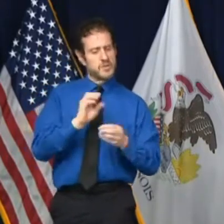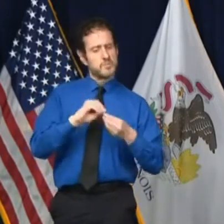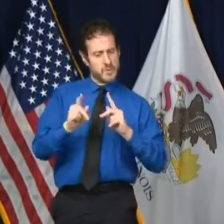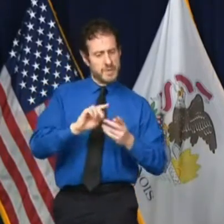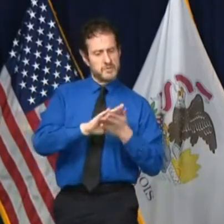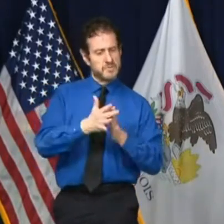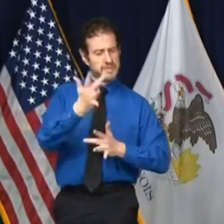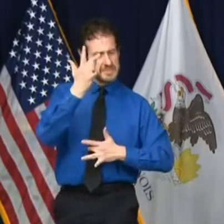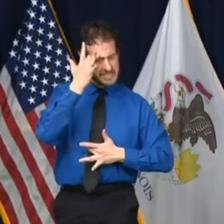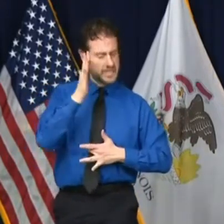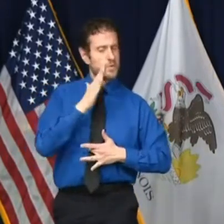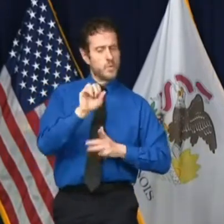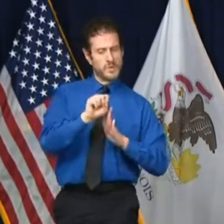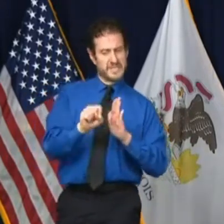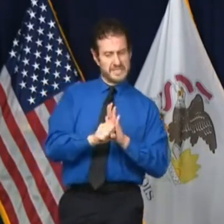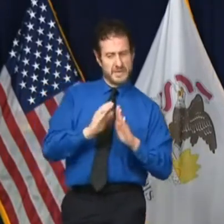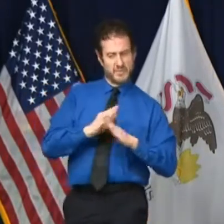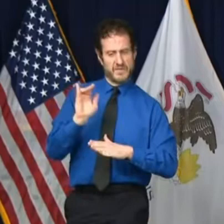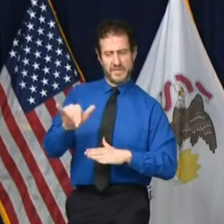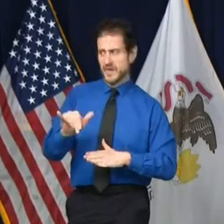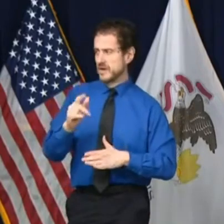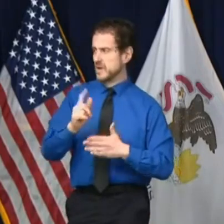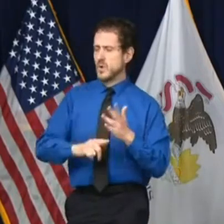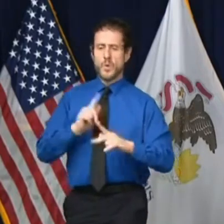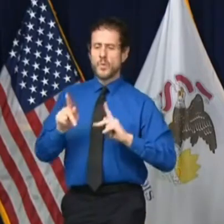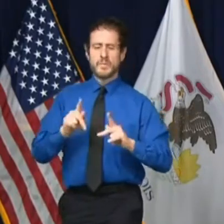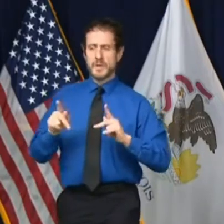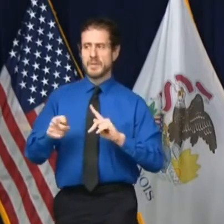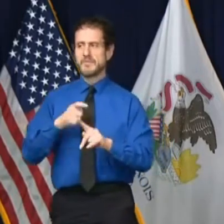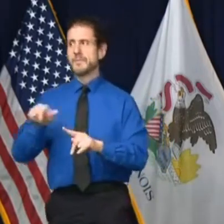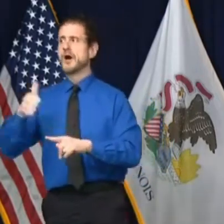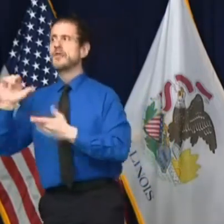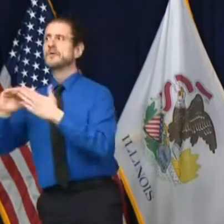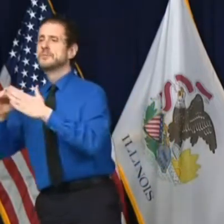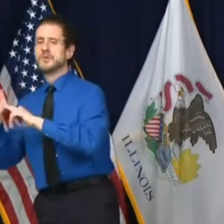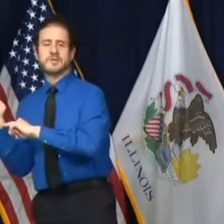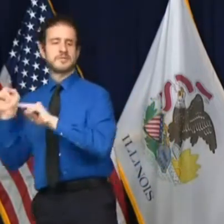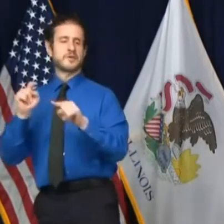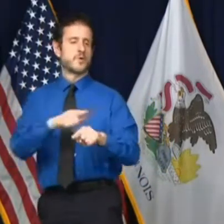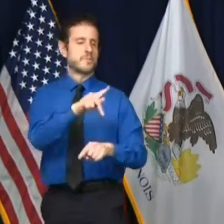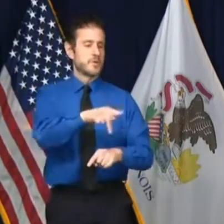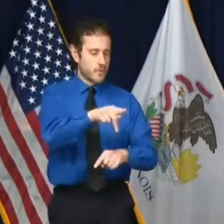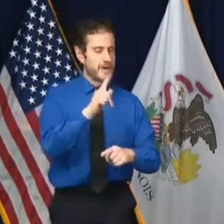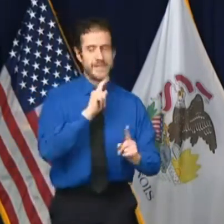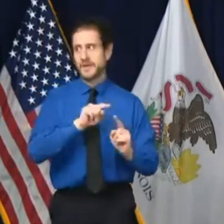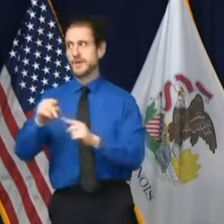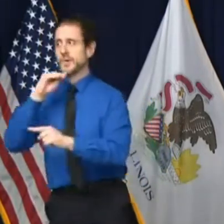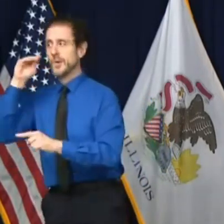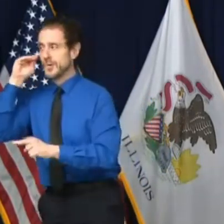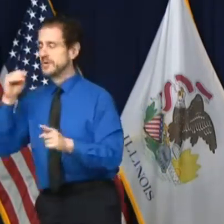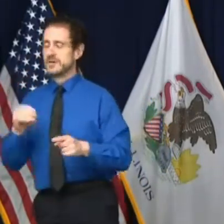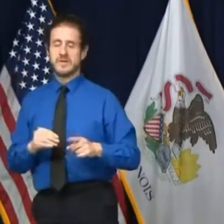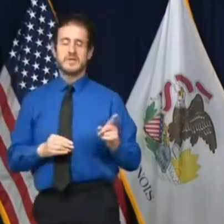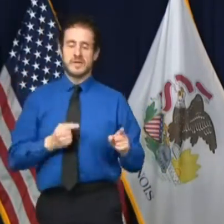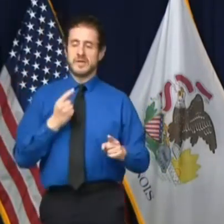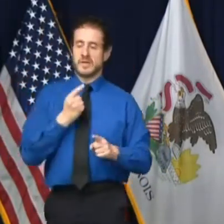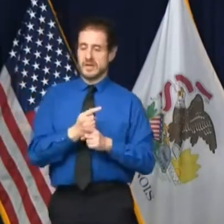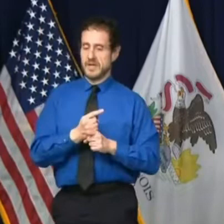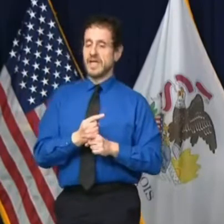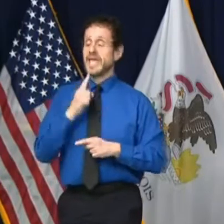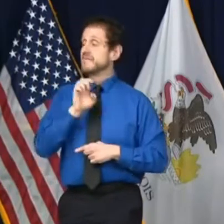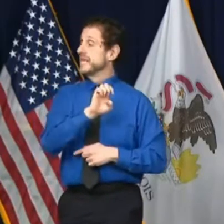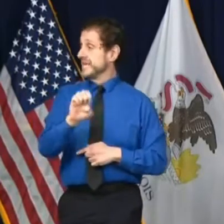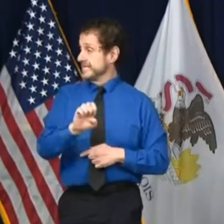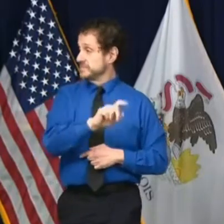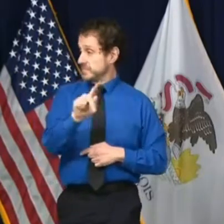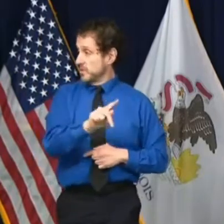cases? Will the state step in and prevent this? What about people traveling from nearby communities and then returning home? Yes, if East Peoria